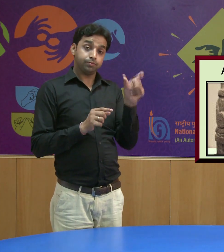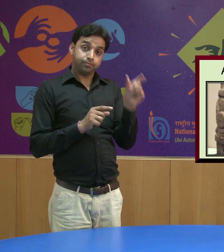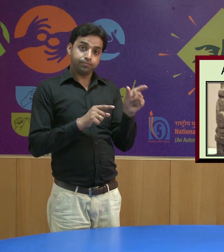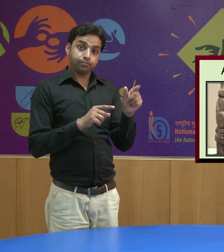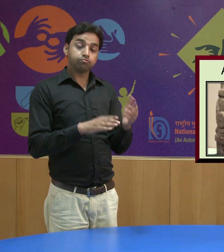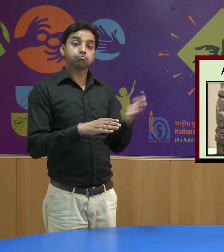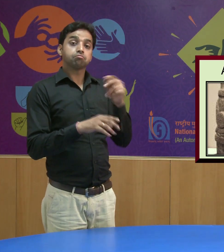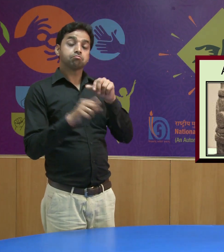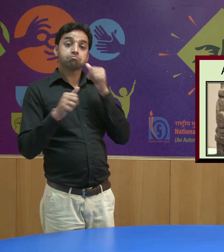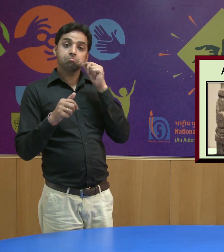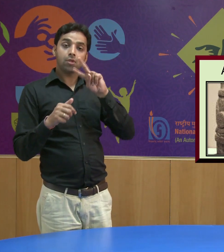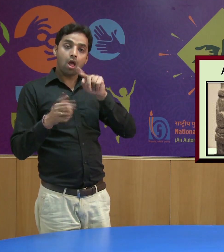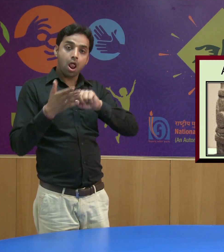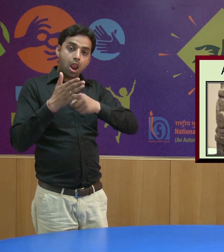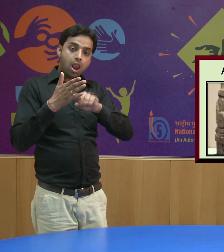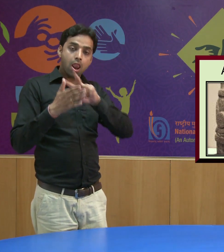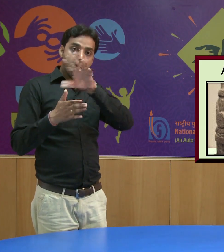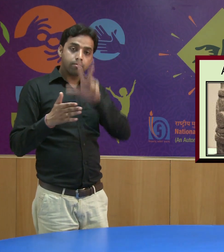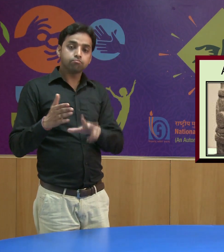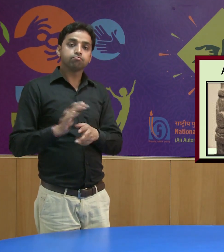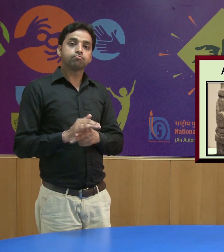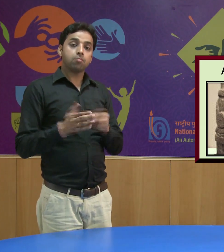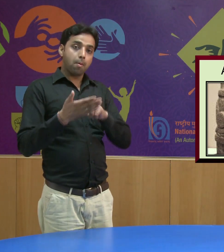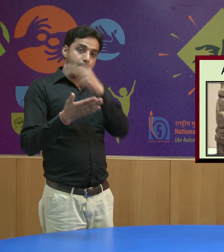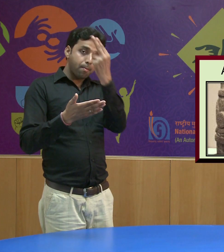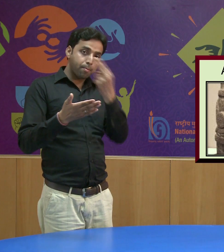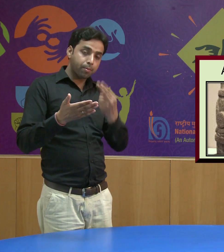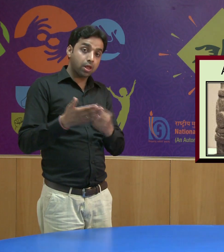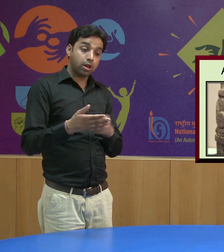style of paintings that were made in India.